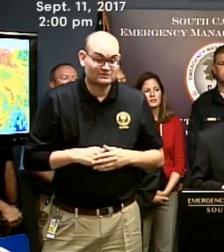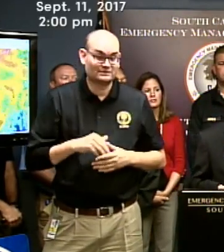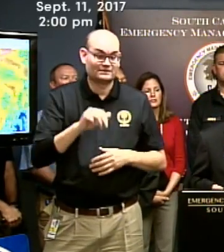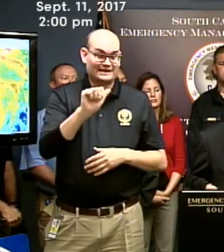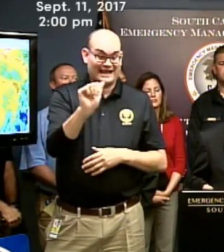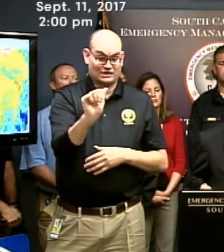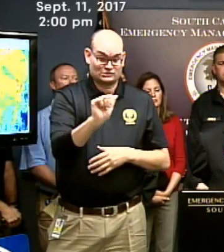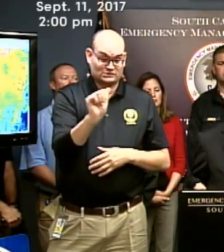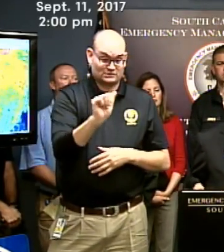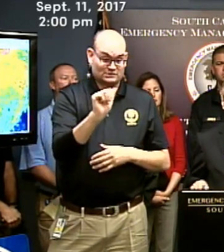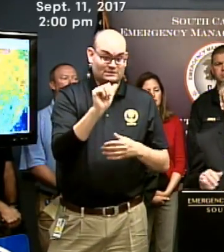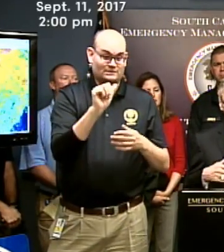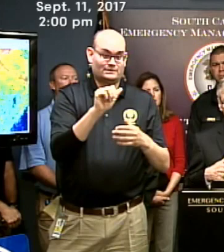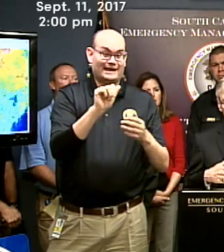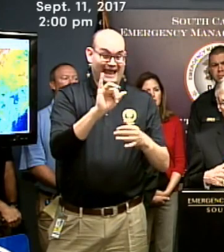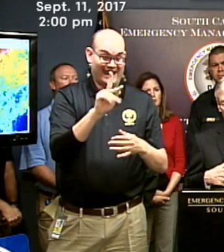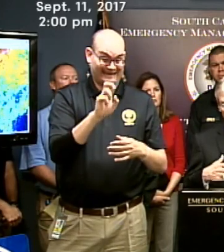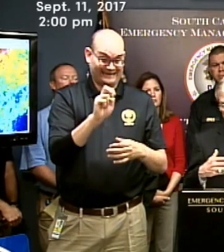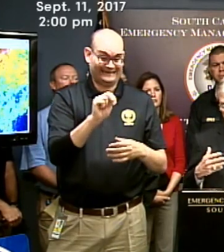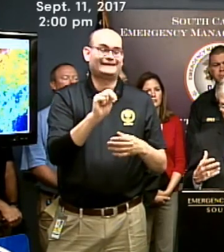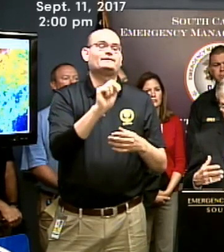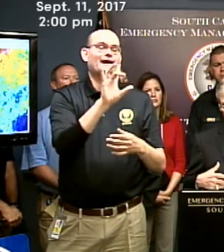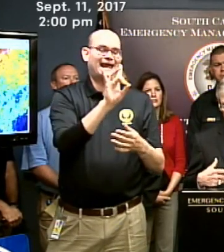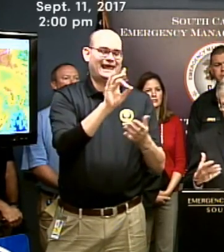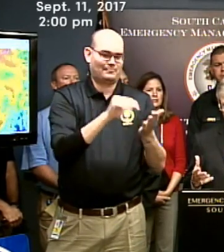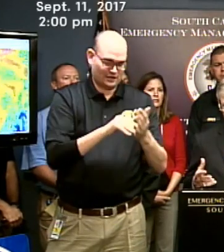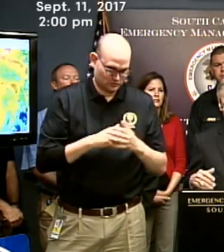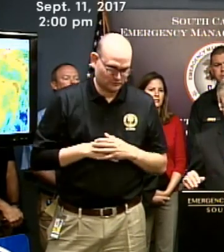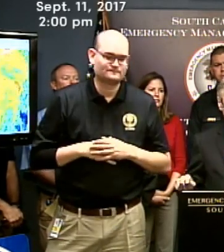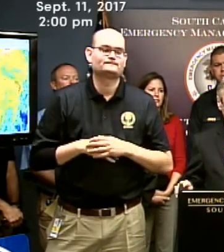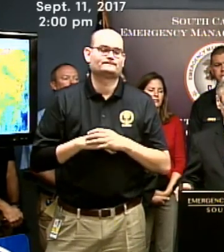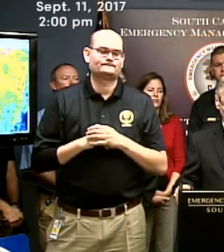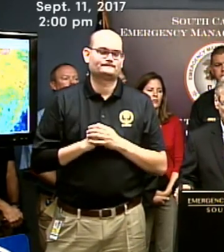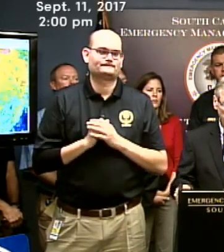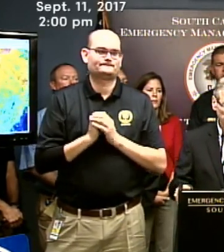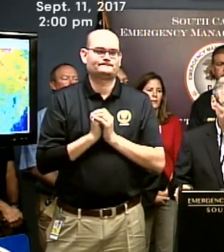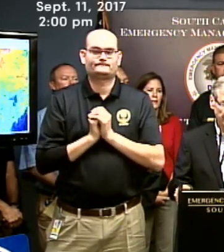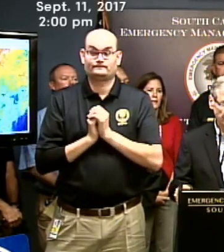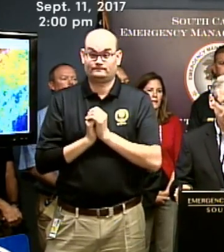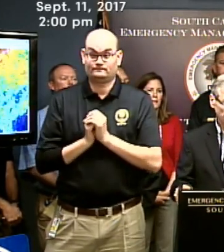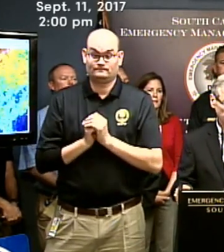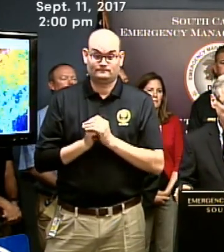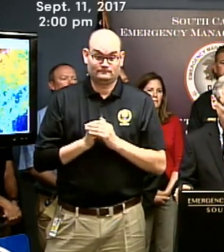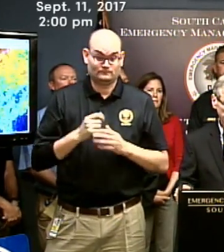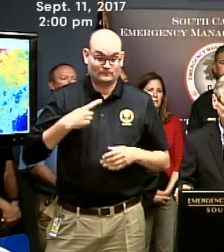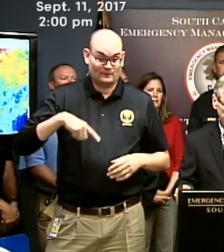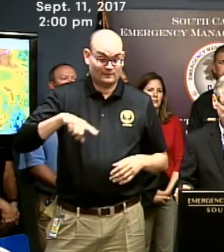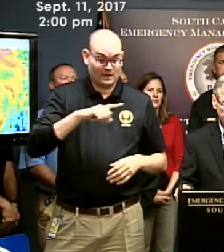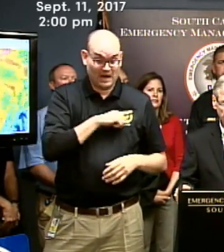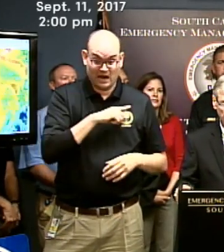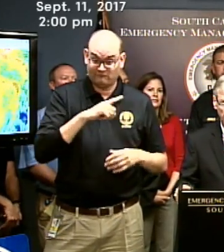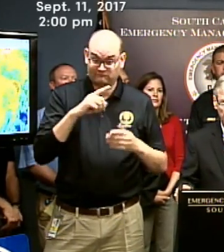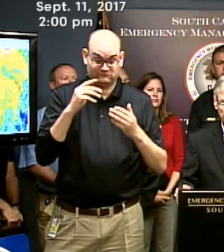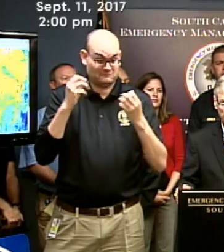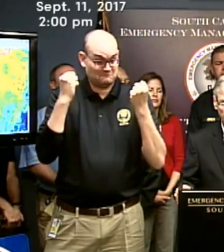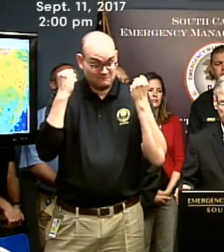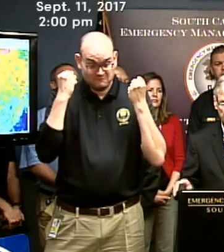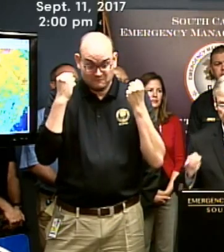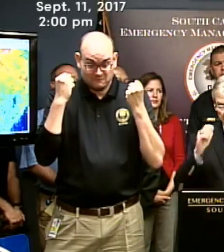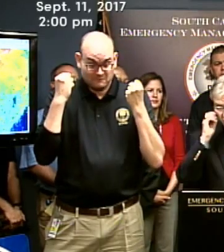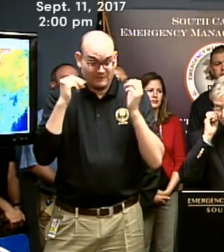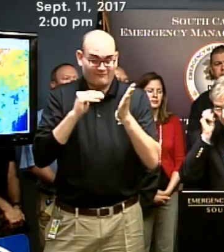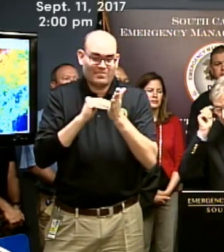8,000. The crews will be, as he said, we've got thousands of crew people out there, I think